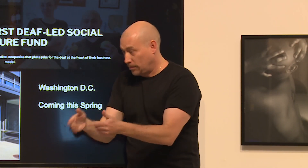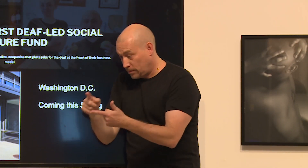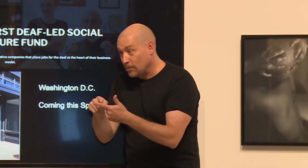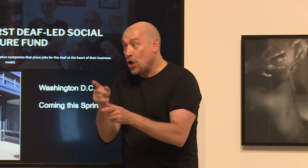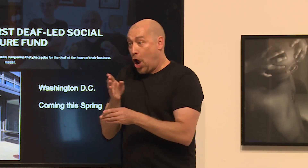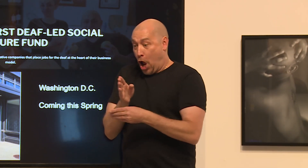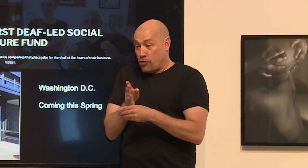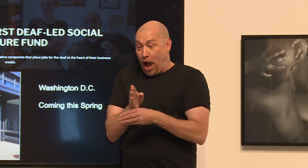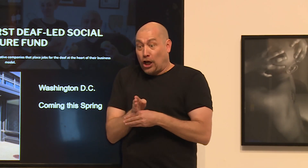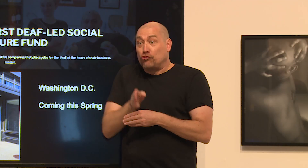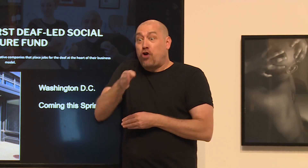is.